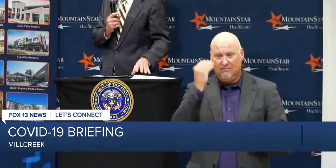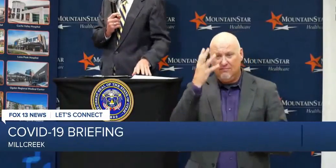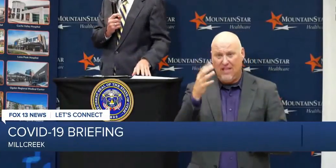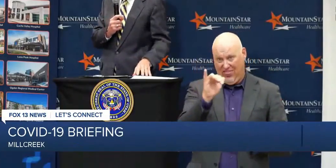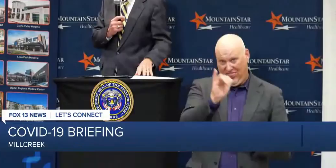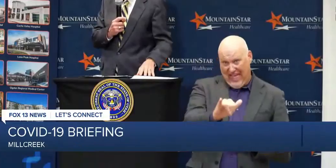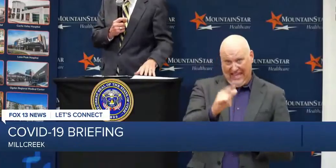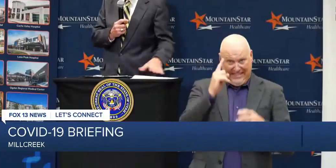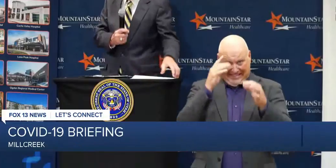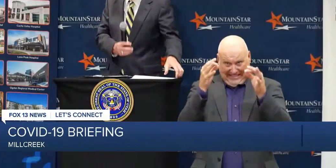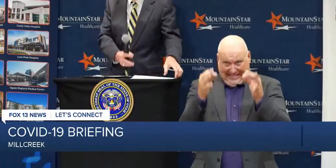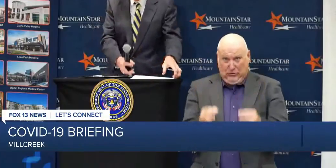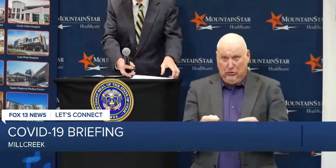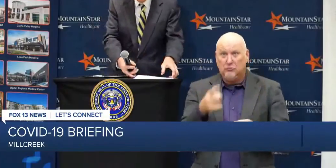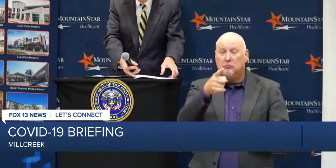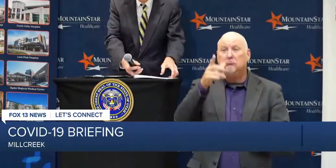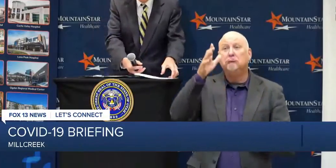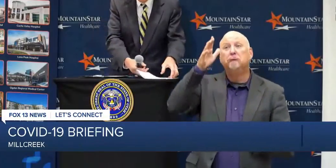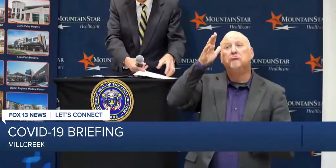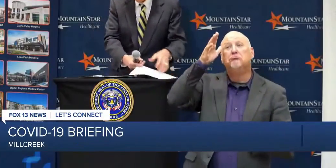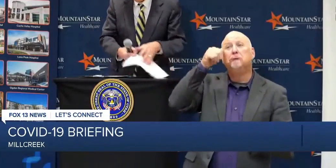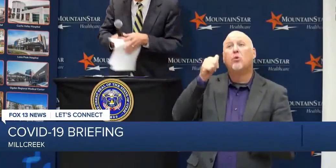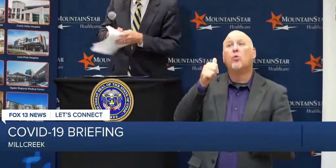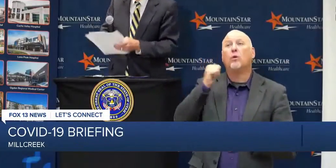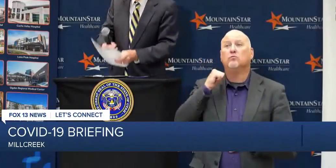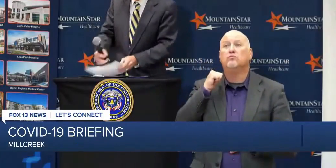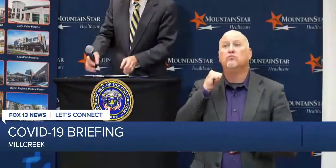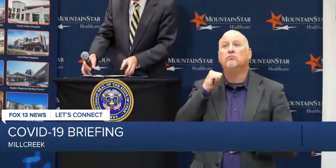late. Thank you.